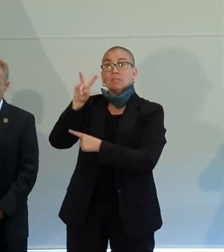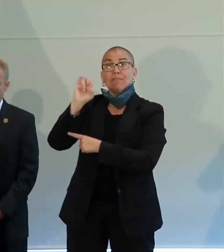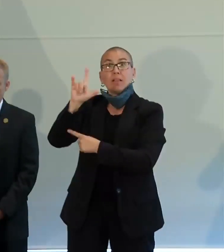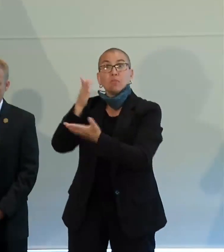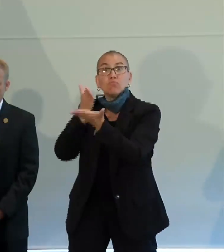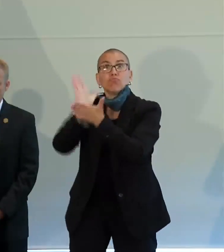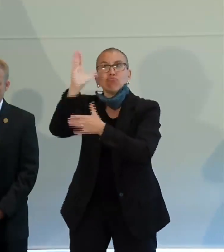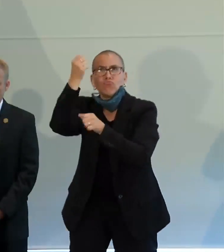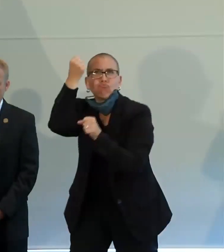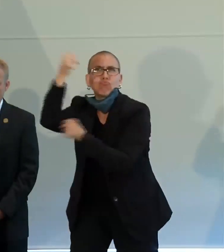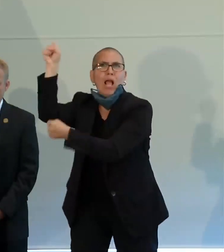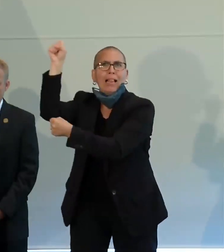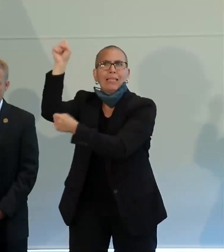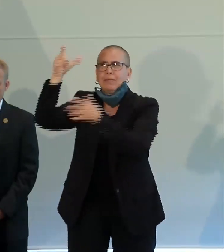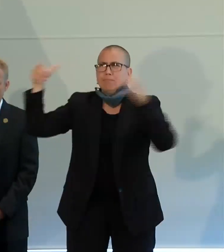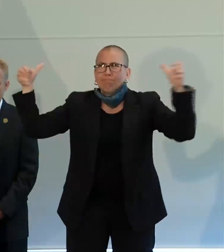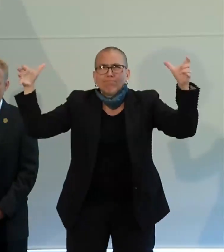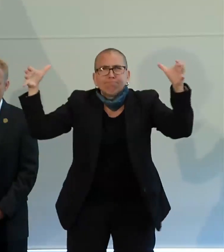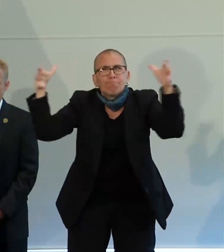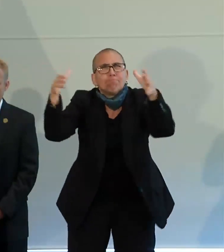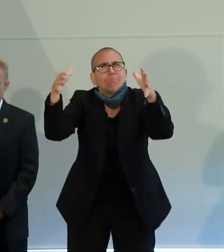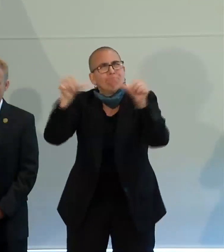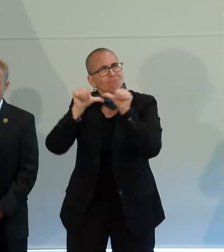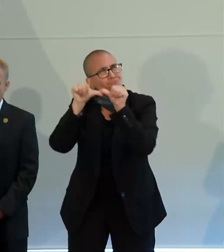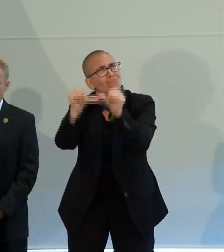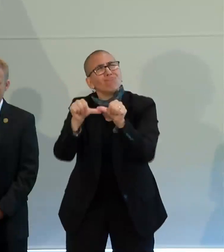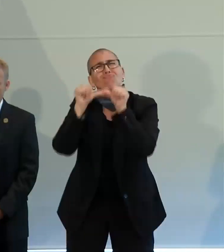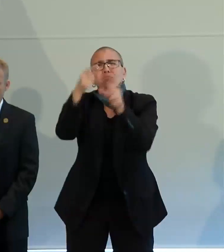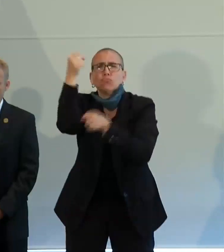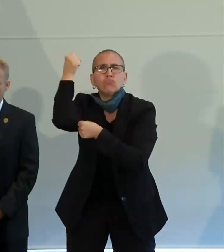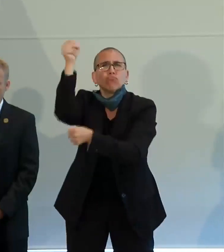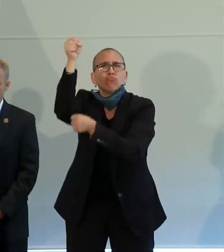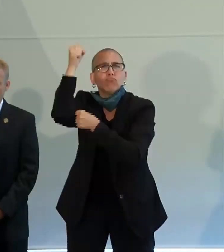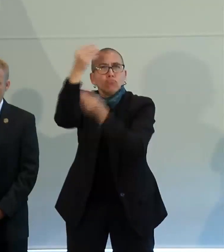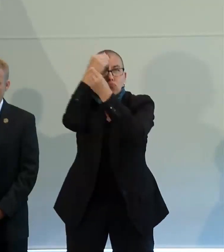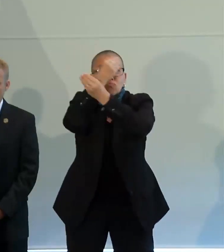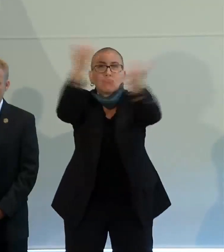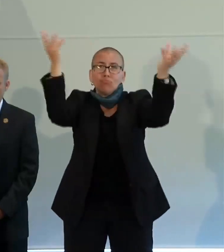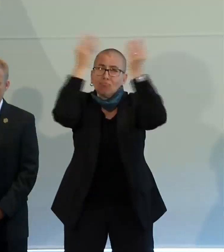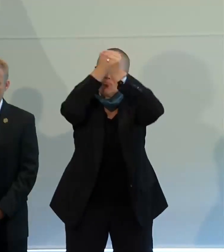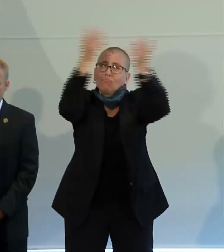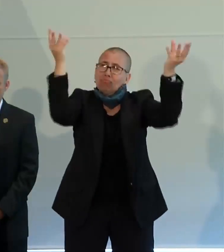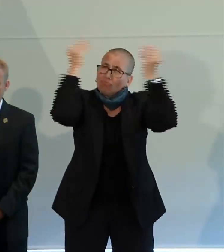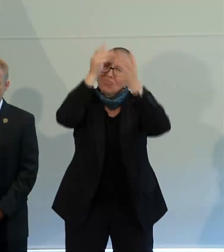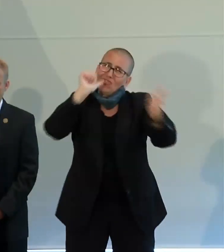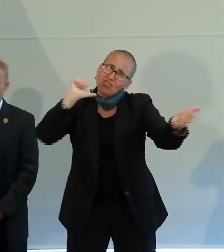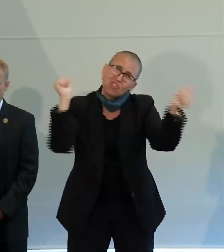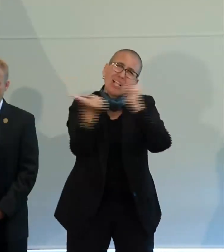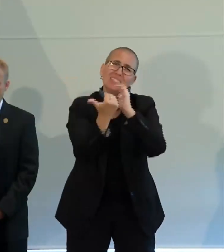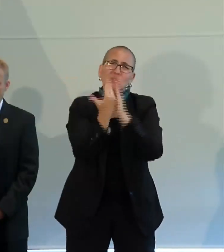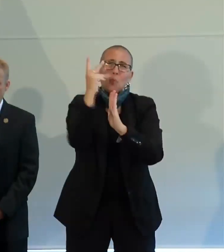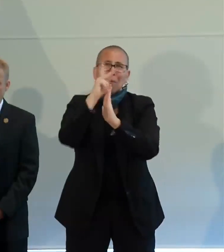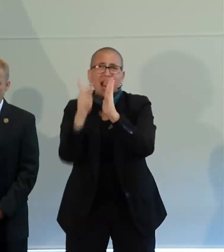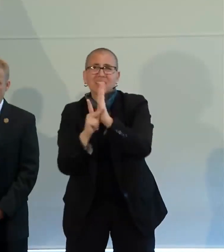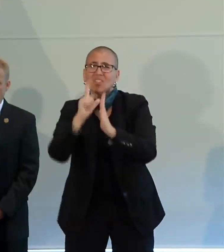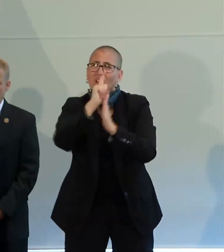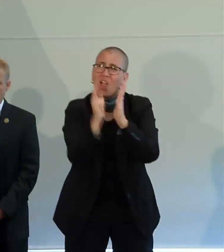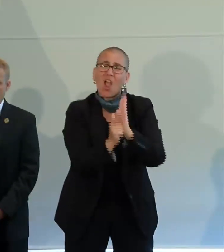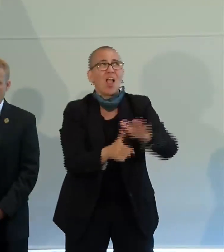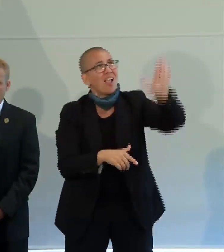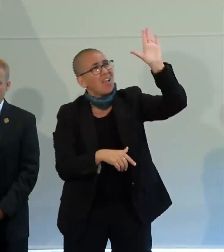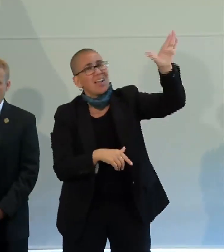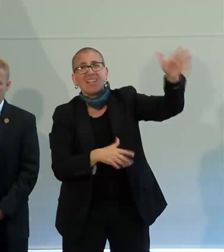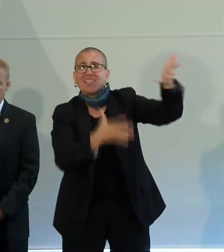now. We need new policy and legislation and ways of thinking at the municipal, state, and federal